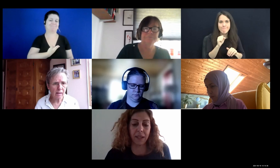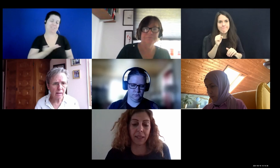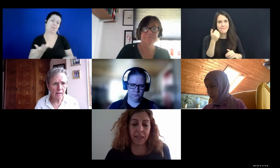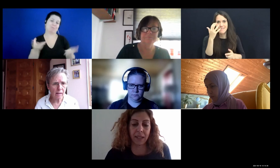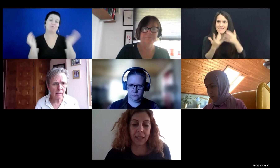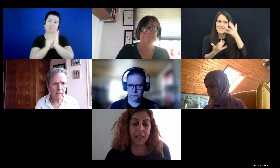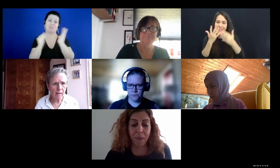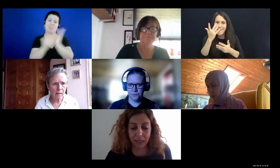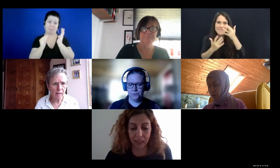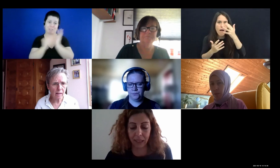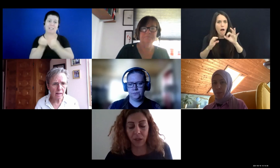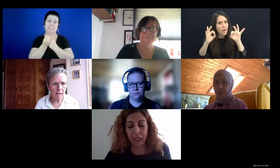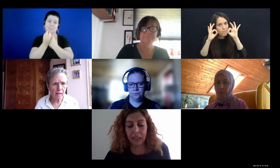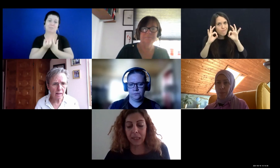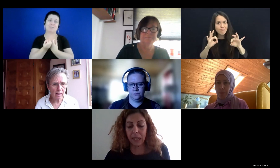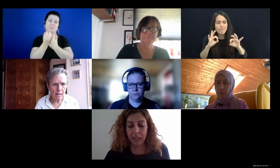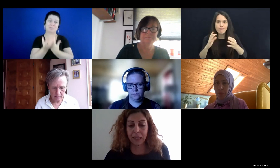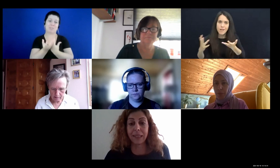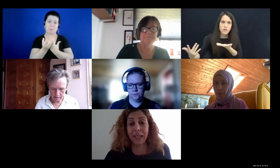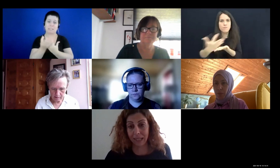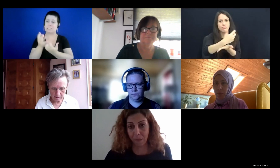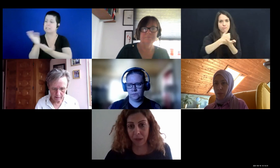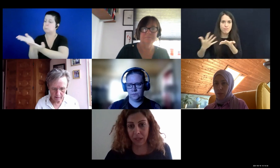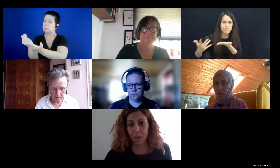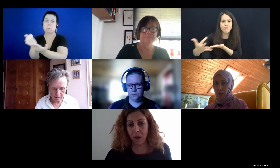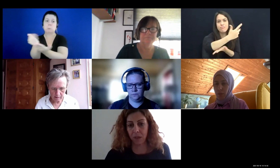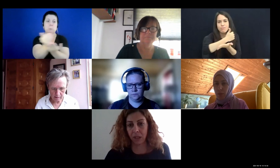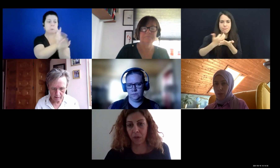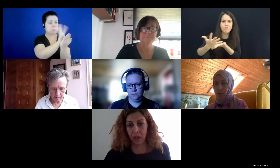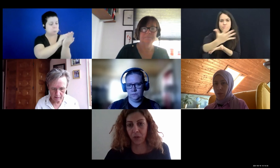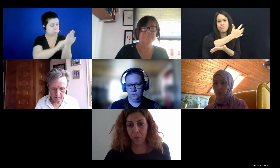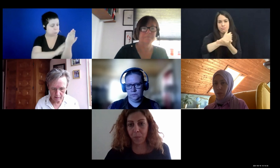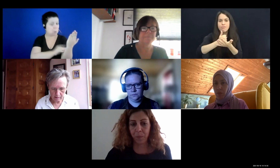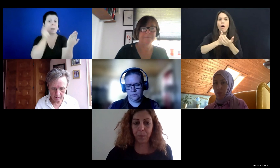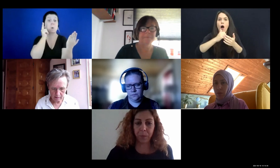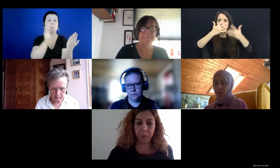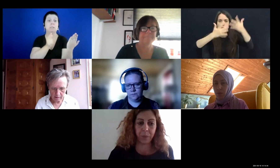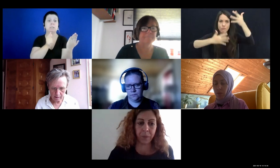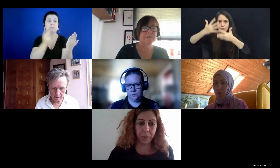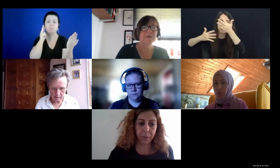data that is systematically collected and can tell us something about the situation.